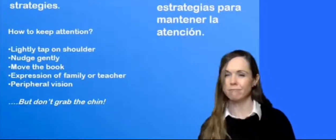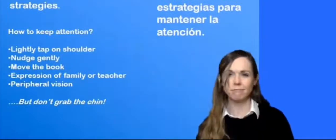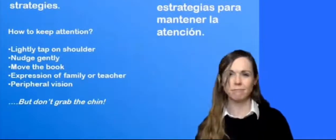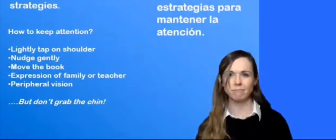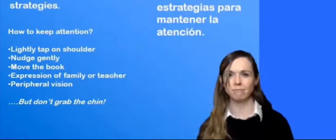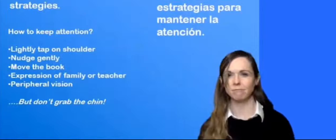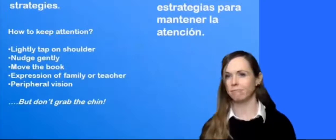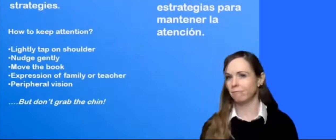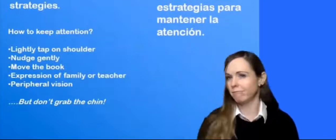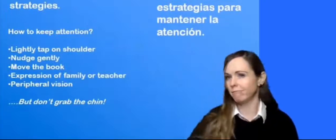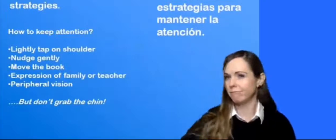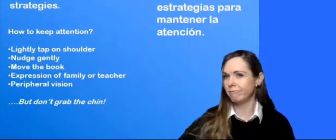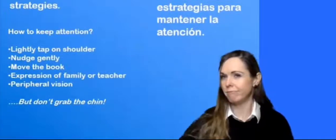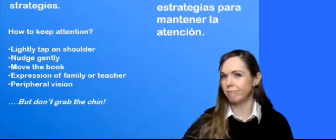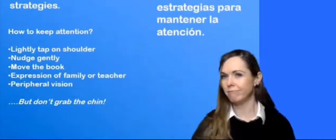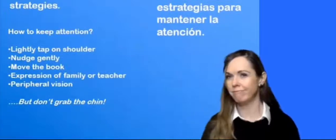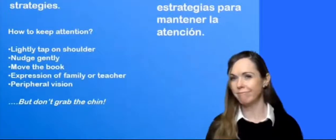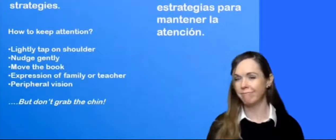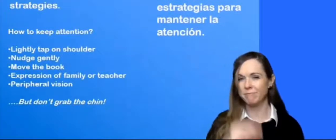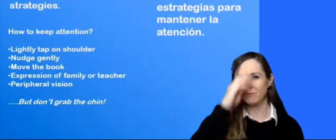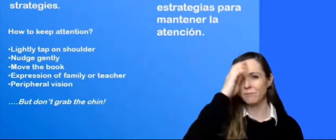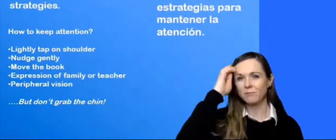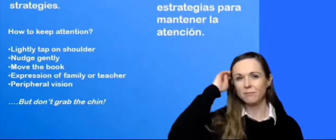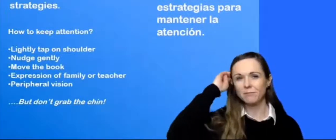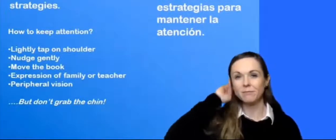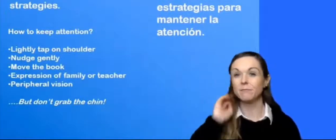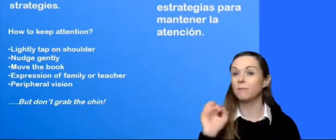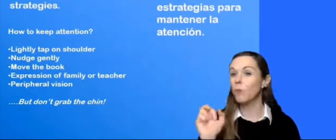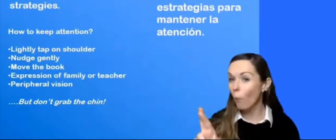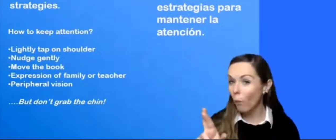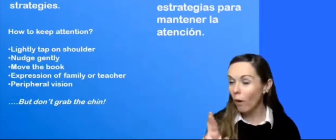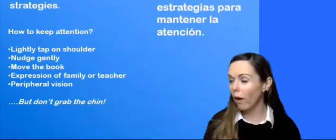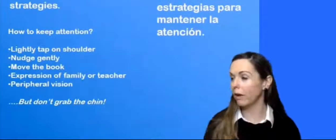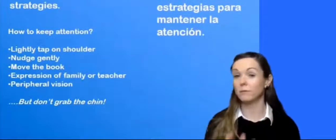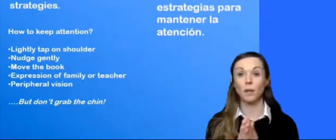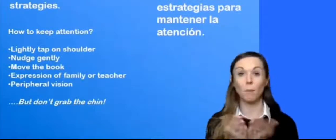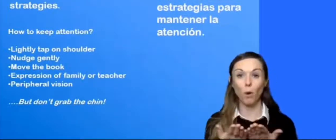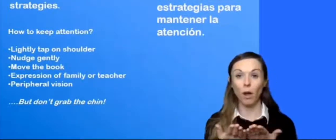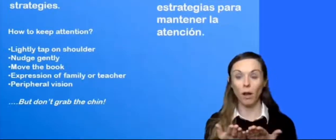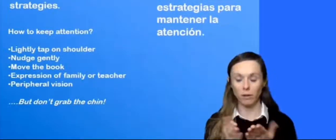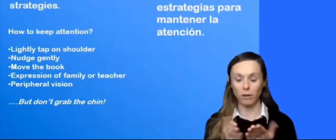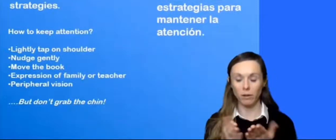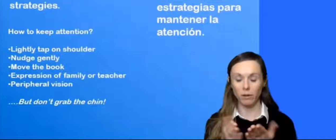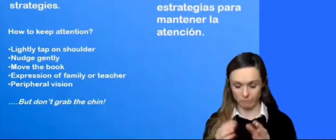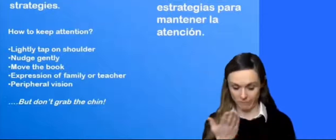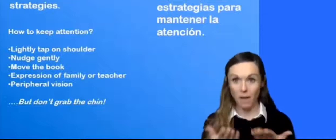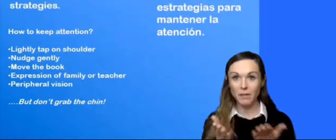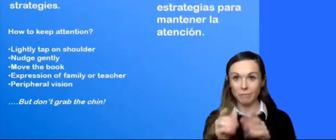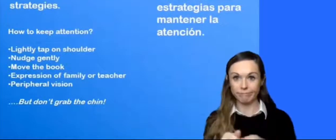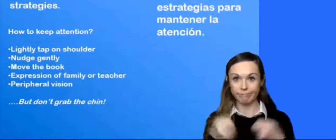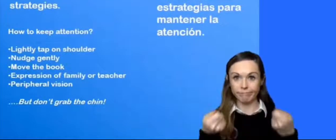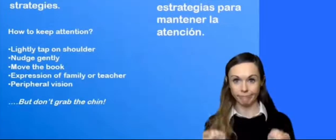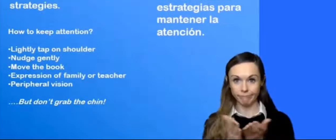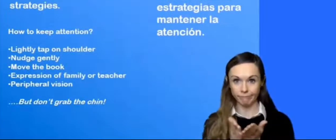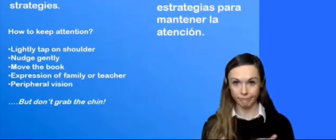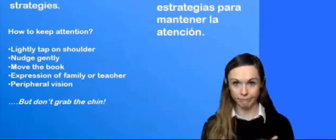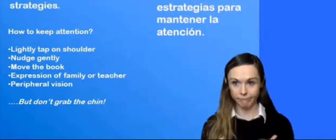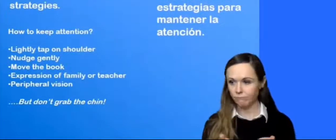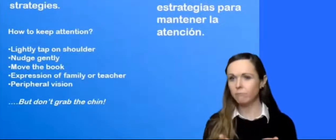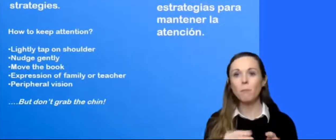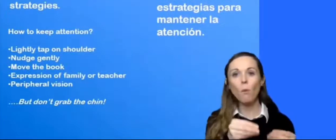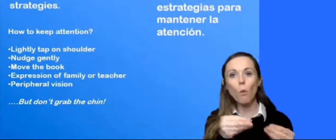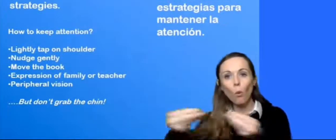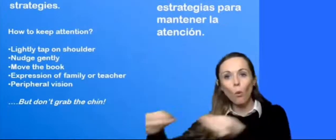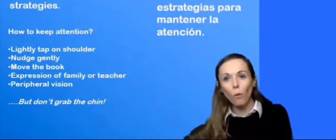One option is a light tap on the shoulder. That's very acceptable. Or a little nudge just to make sure